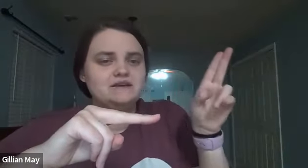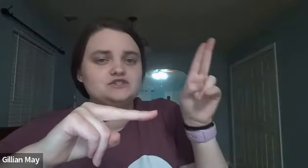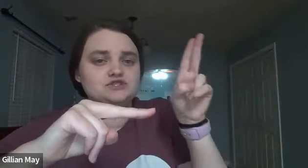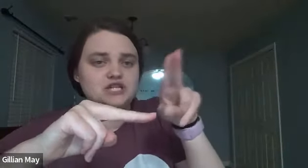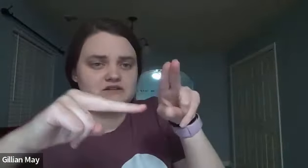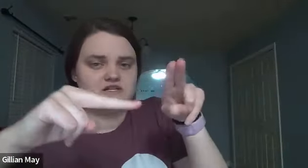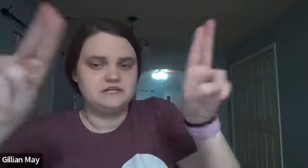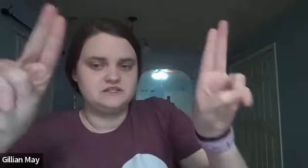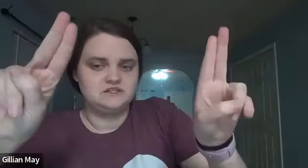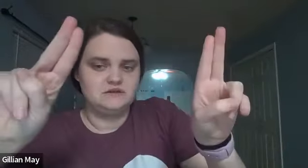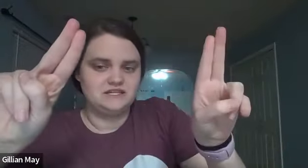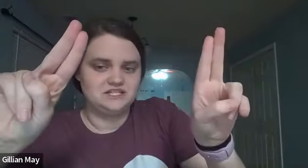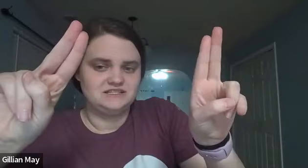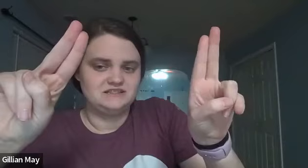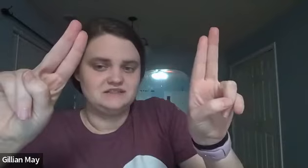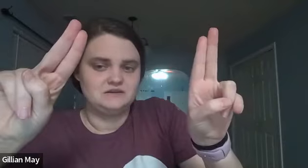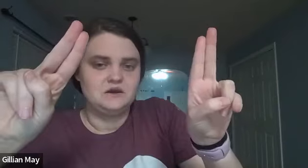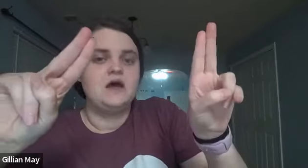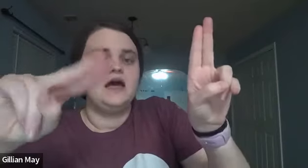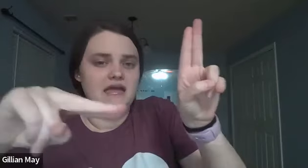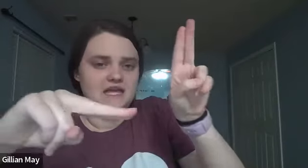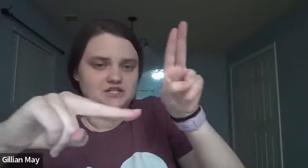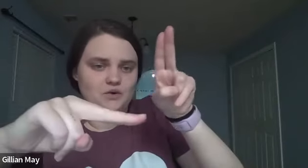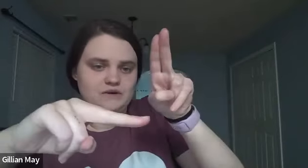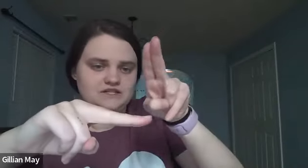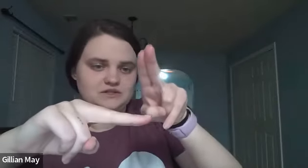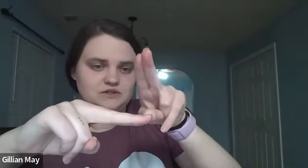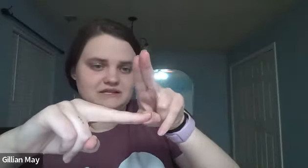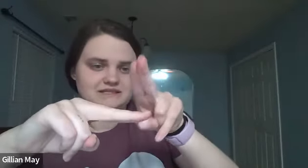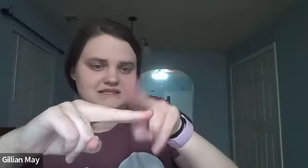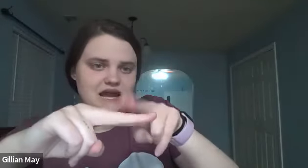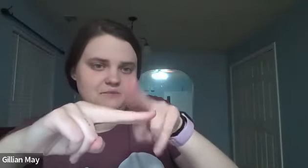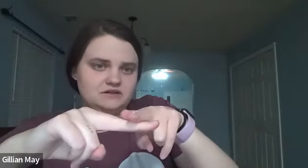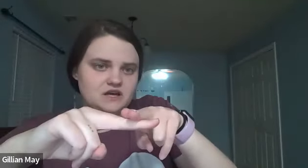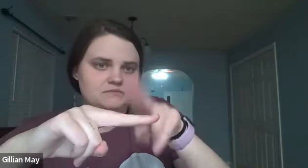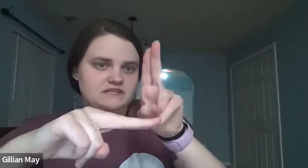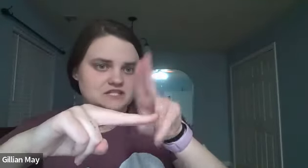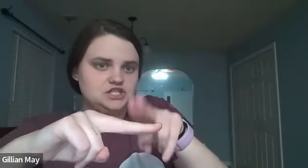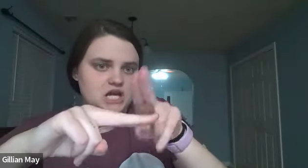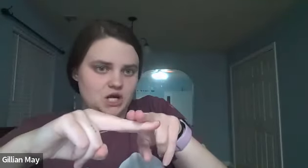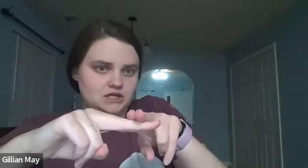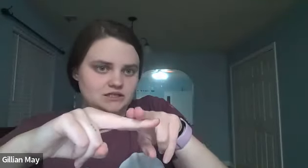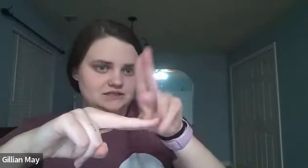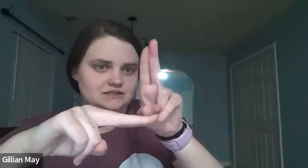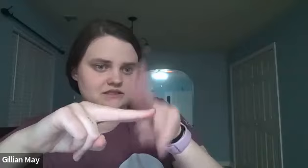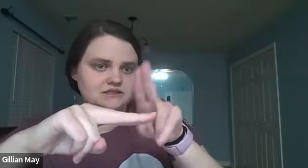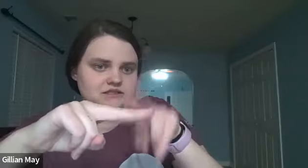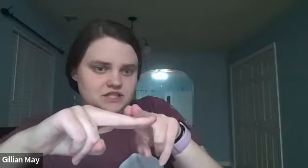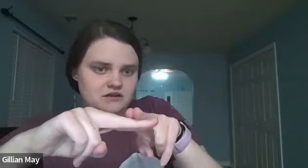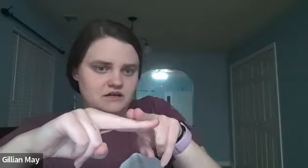So chair is going to be 2 H's and you're going to tap it on top. This is chair. Chair. And you